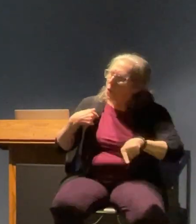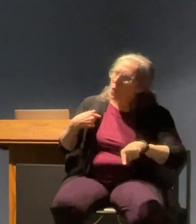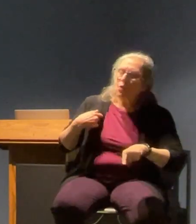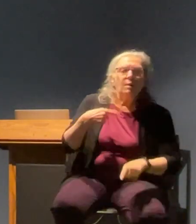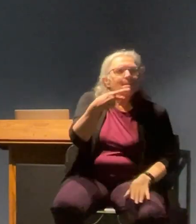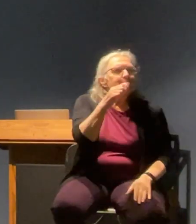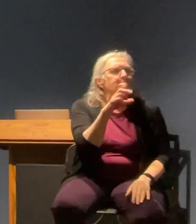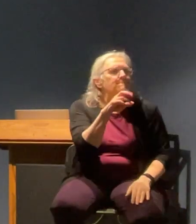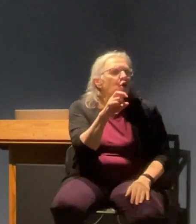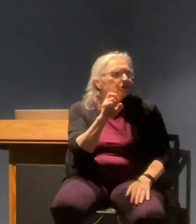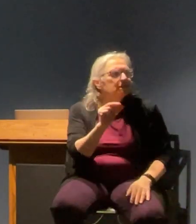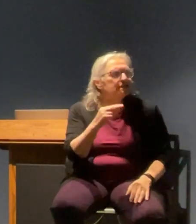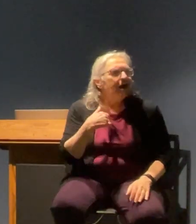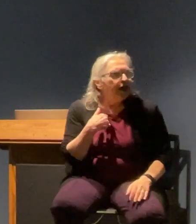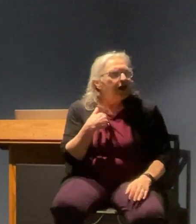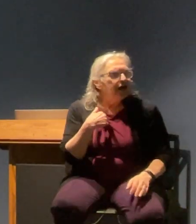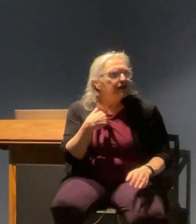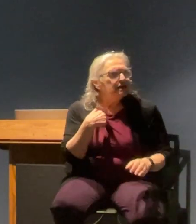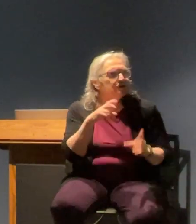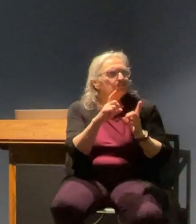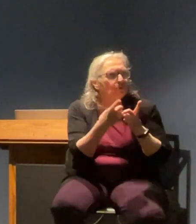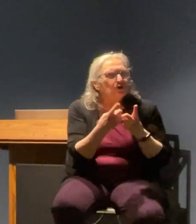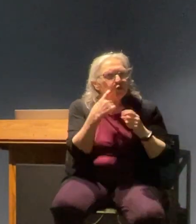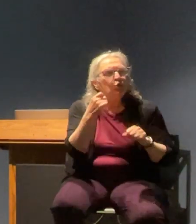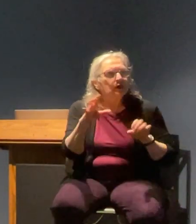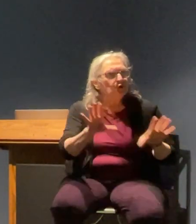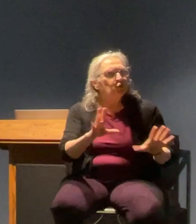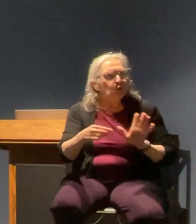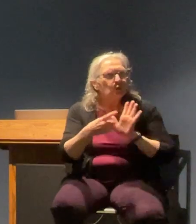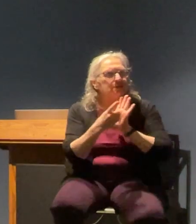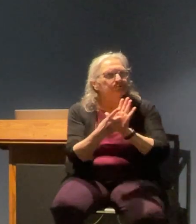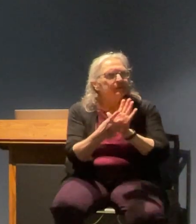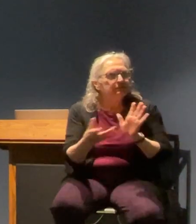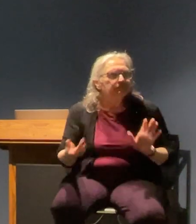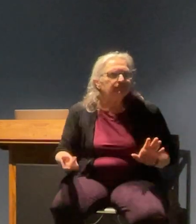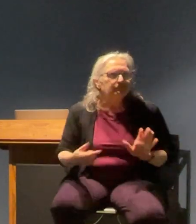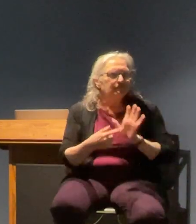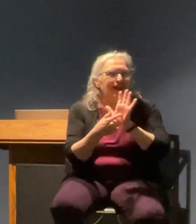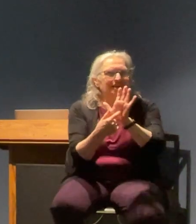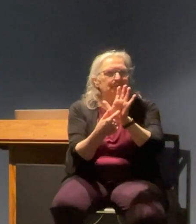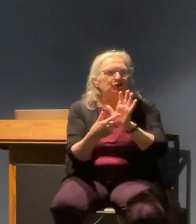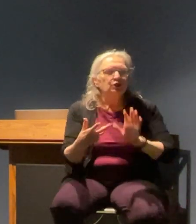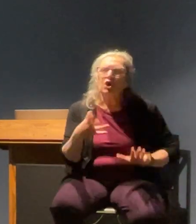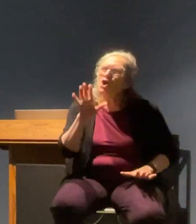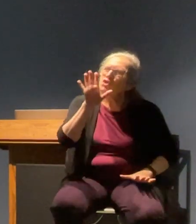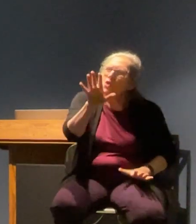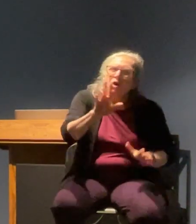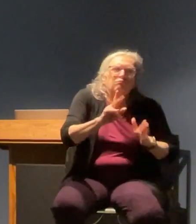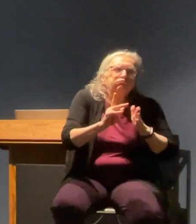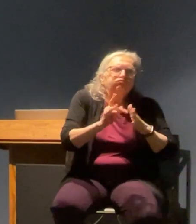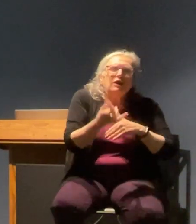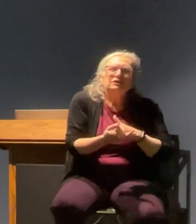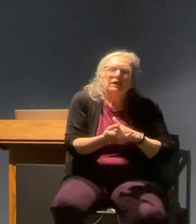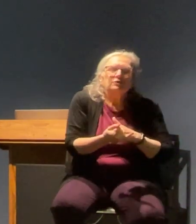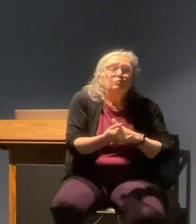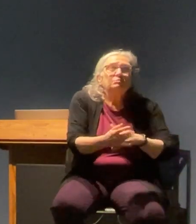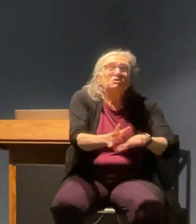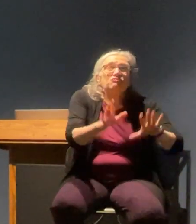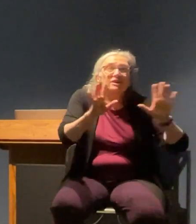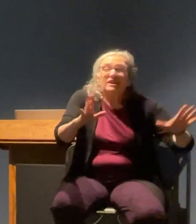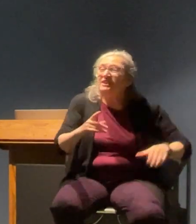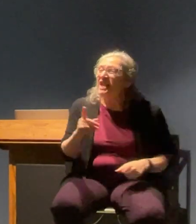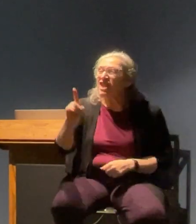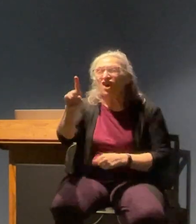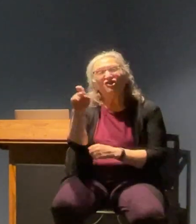department in Parsons to do an exhibition. Your project will be a perfect idea. And out of like 120